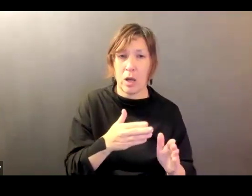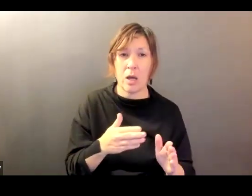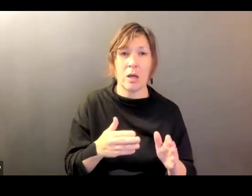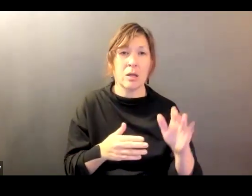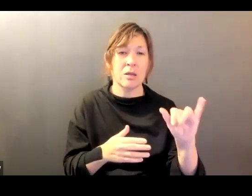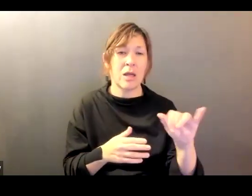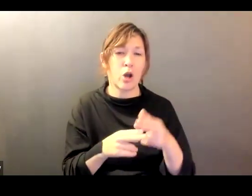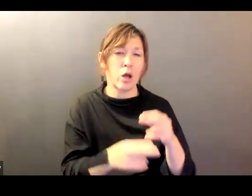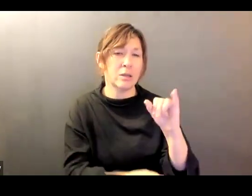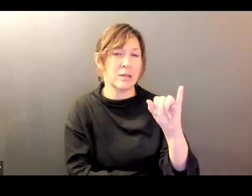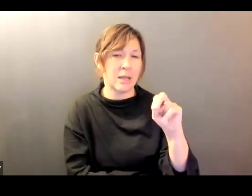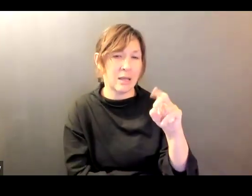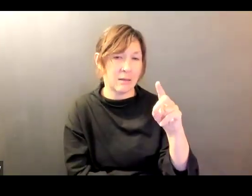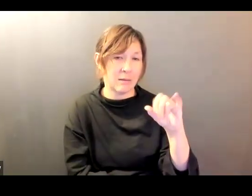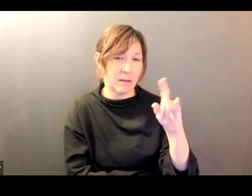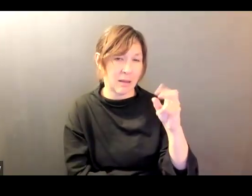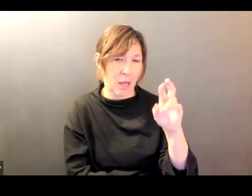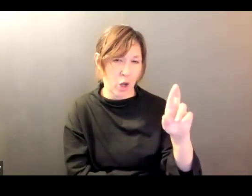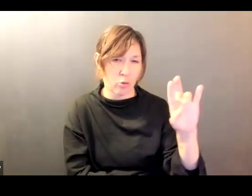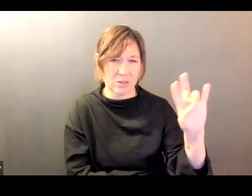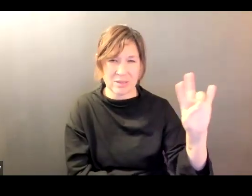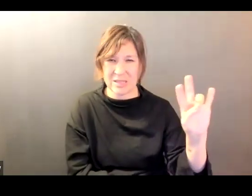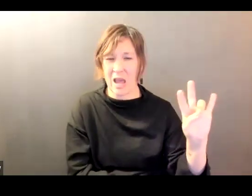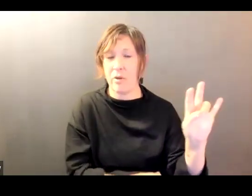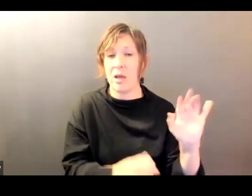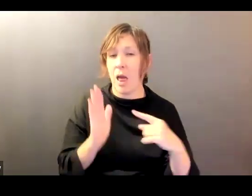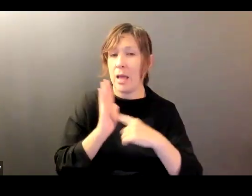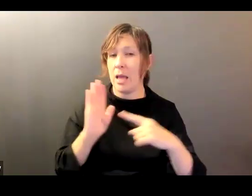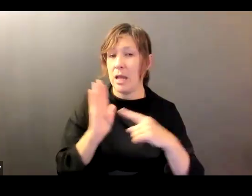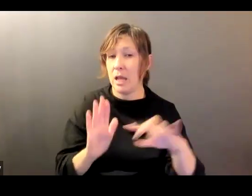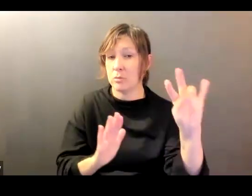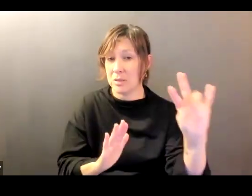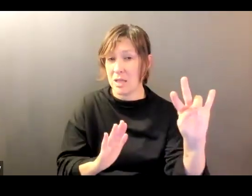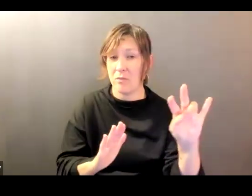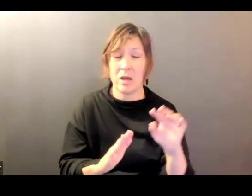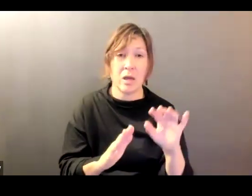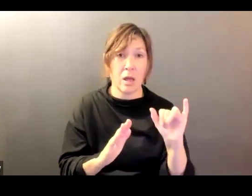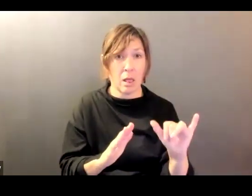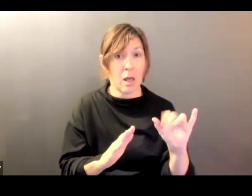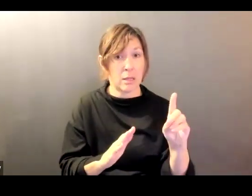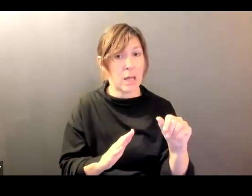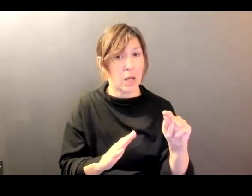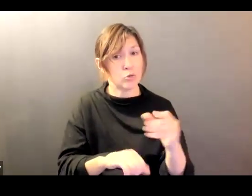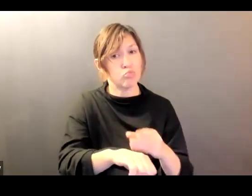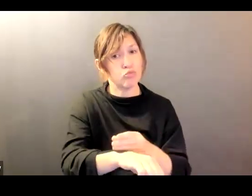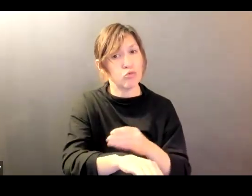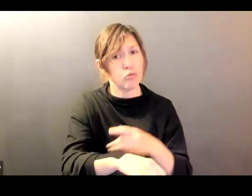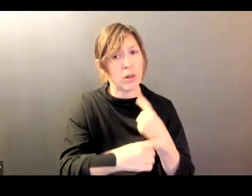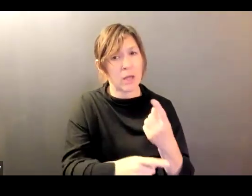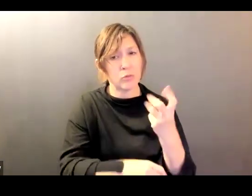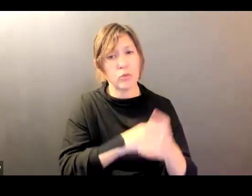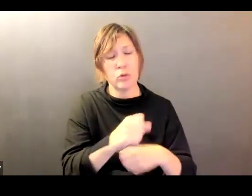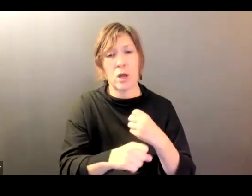Indicator 7. And actually, our Indicator 7 data has increased in the last couple of years. So we'll make sure we get that data